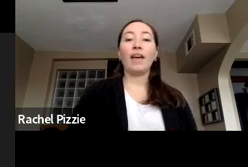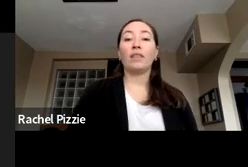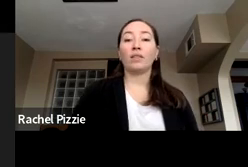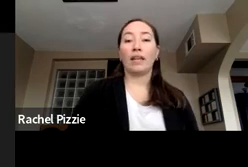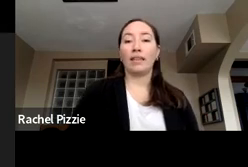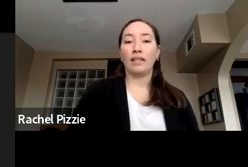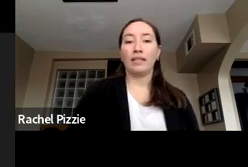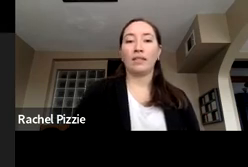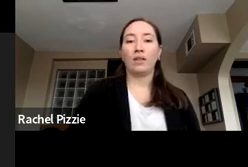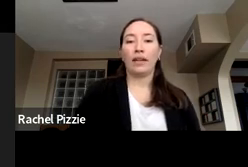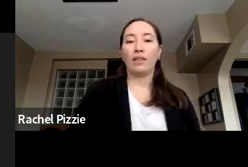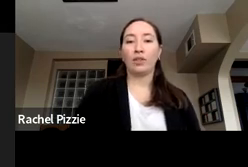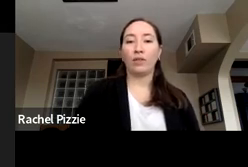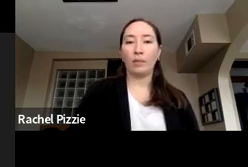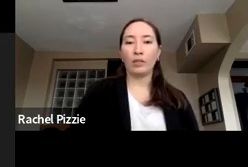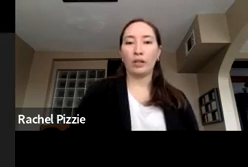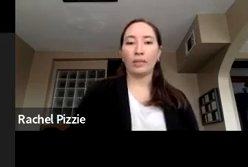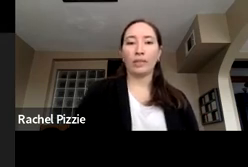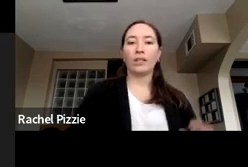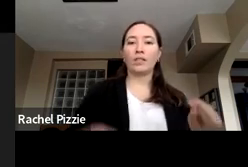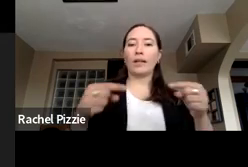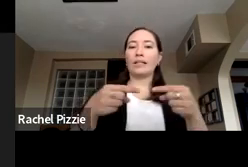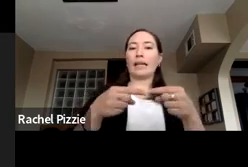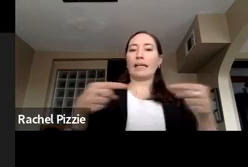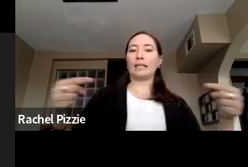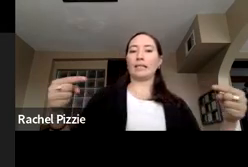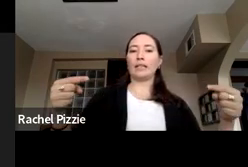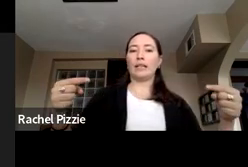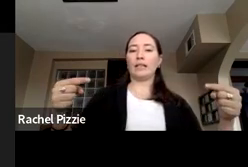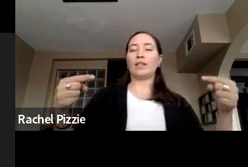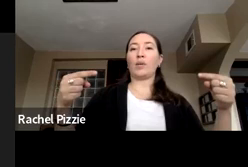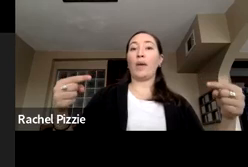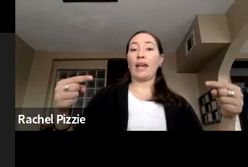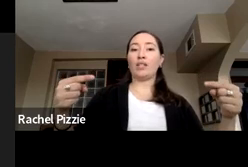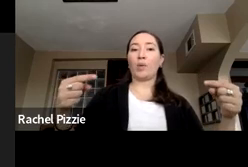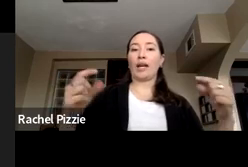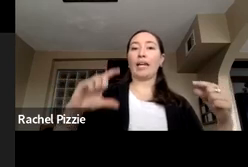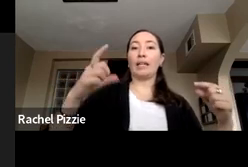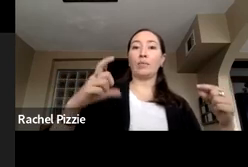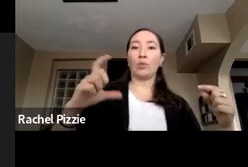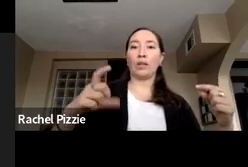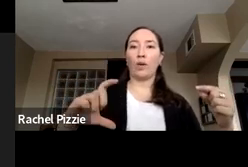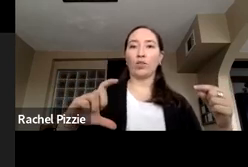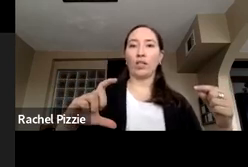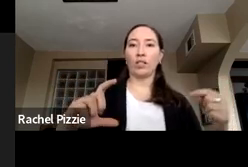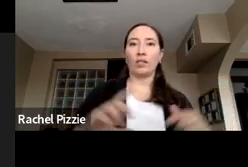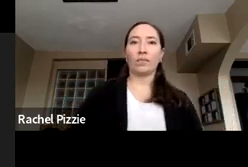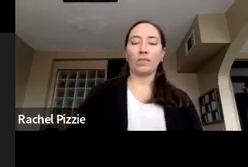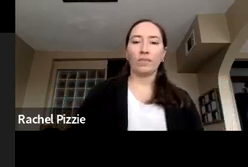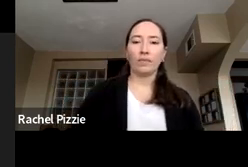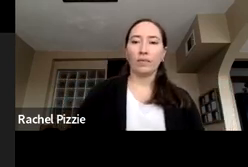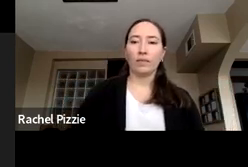It then looks like this in the survey builder. So it indicates that there's a page break in between the